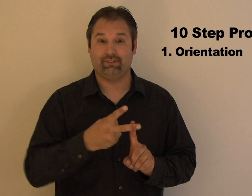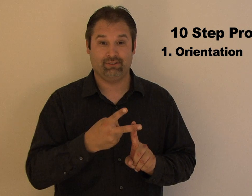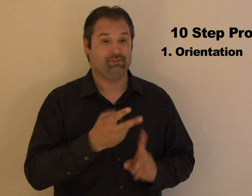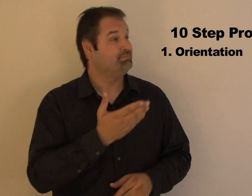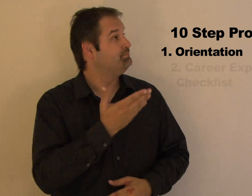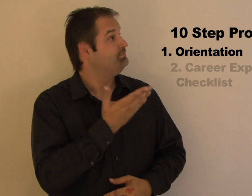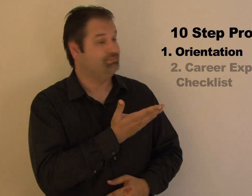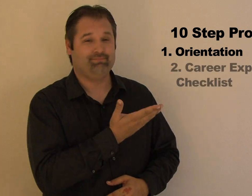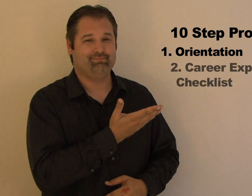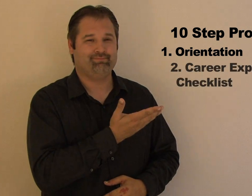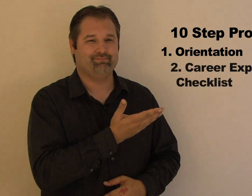Second,